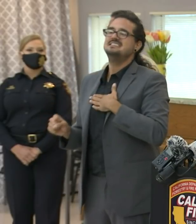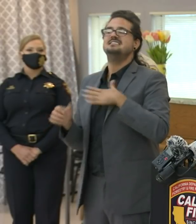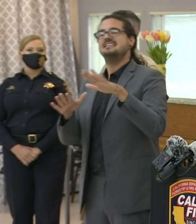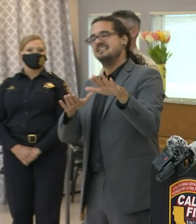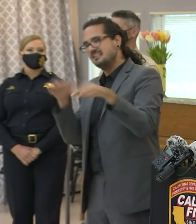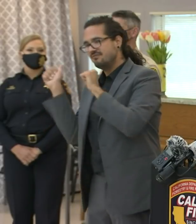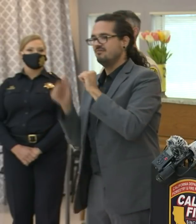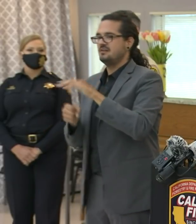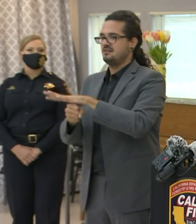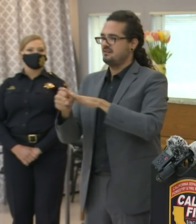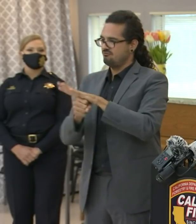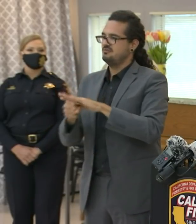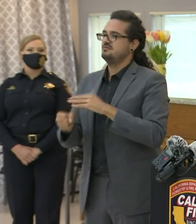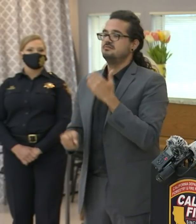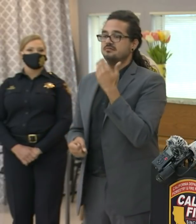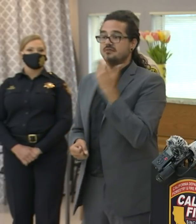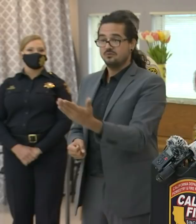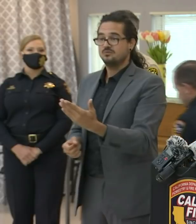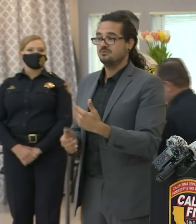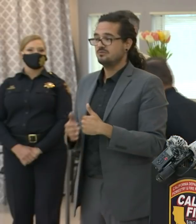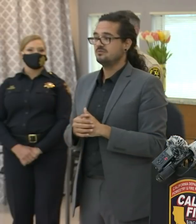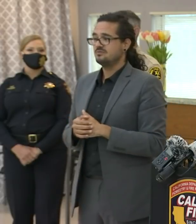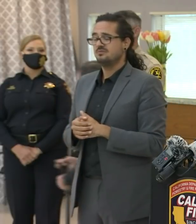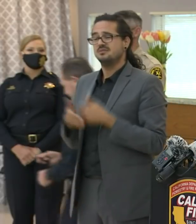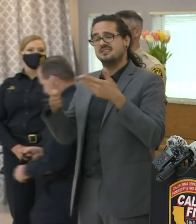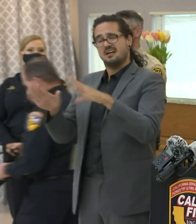to do. Thank you.